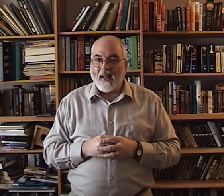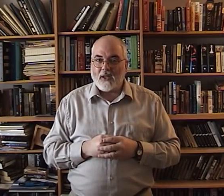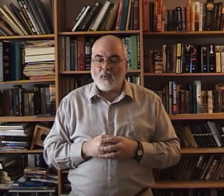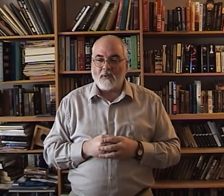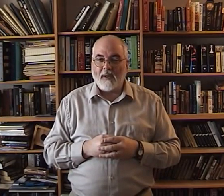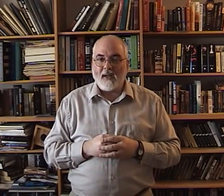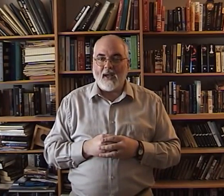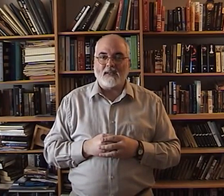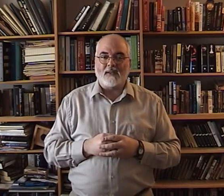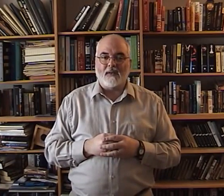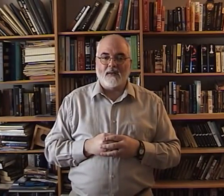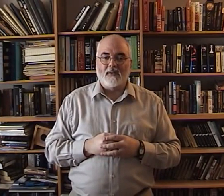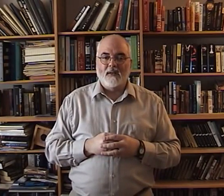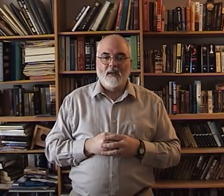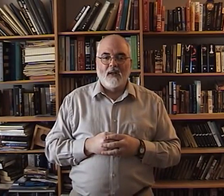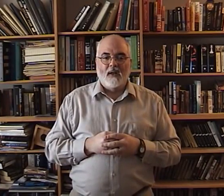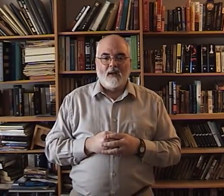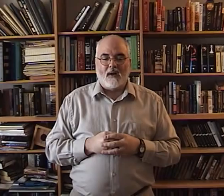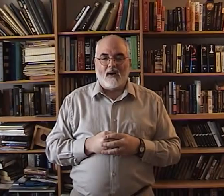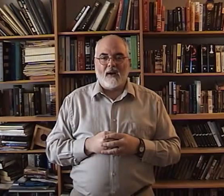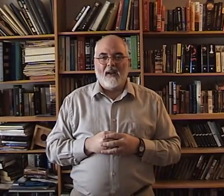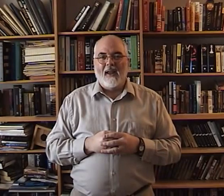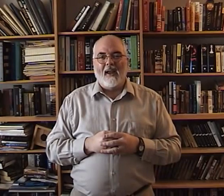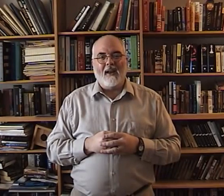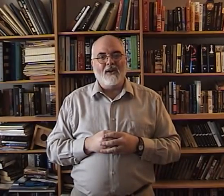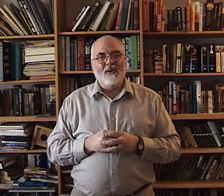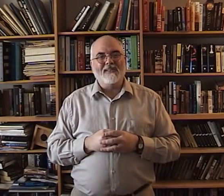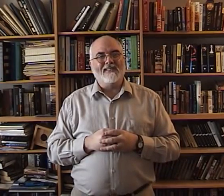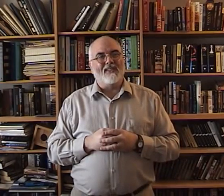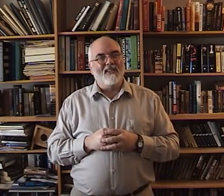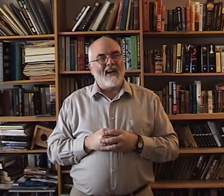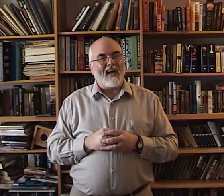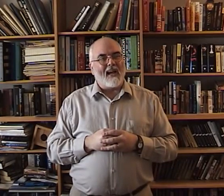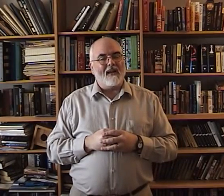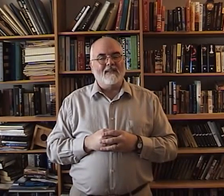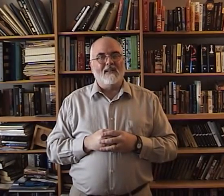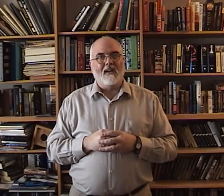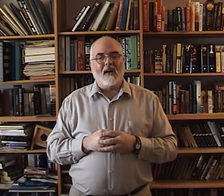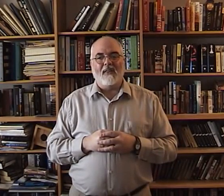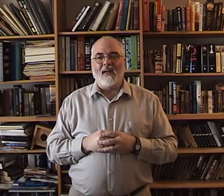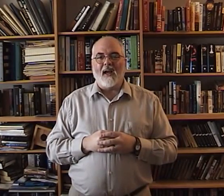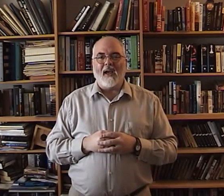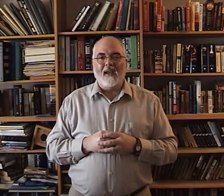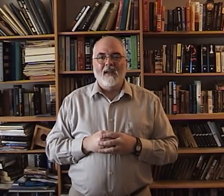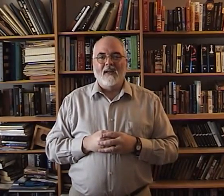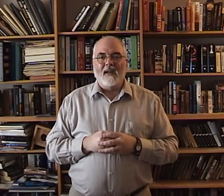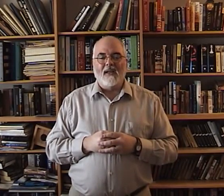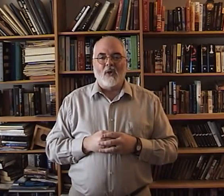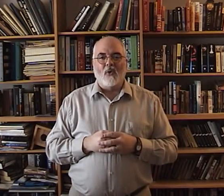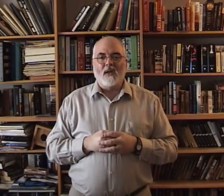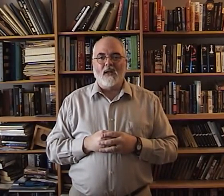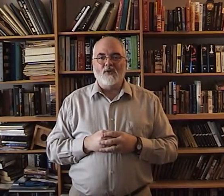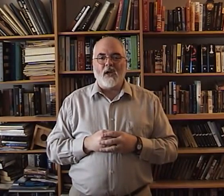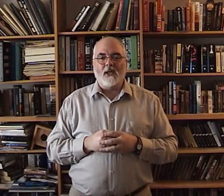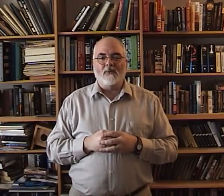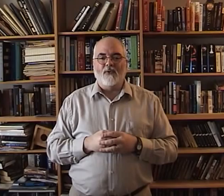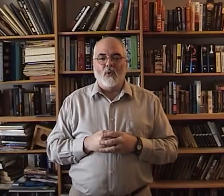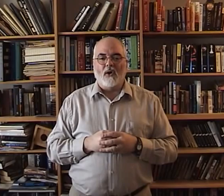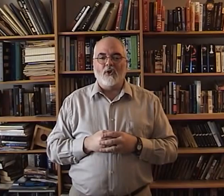That's what's being asked here. All right. And it uses thy. All right. Thy is old King James for